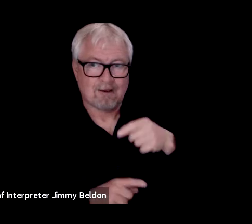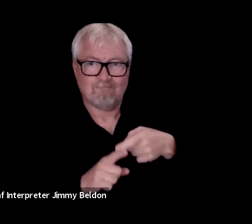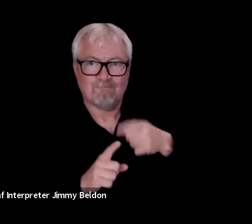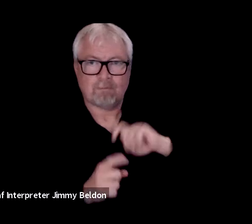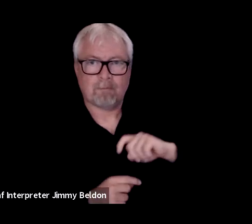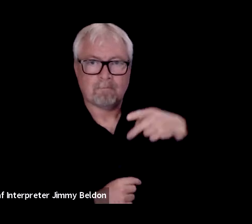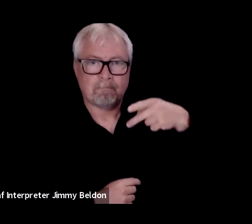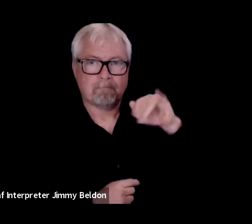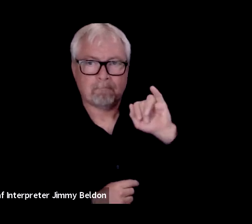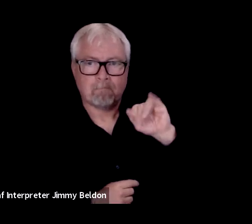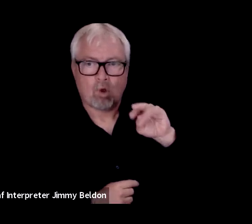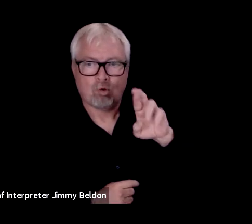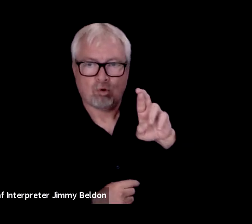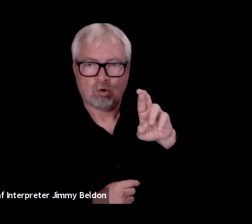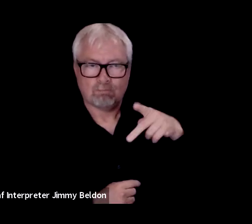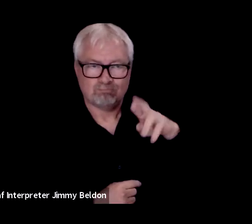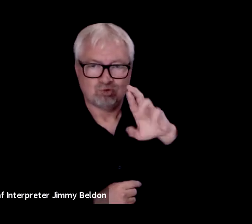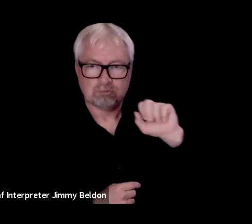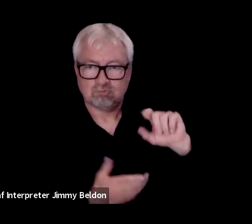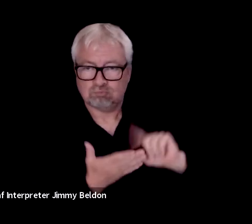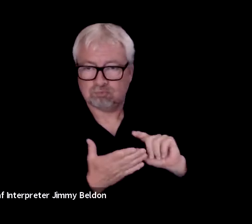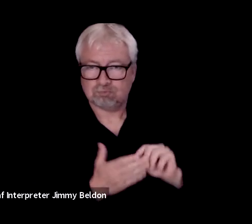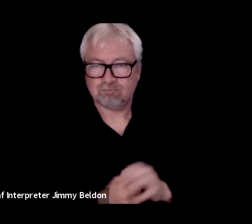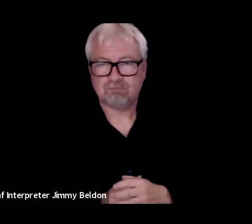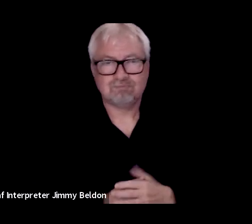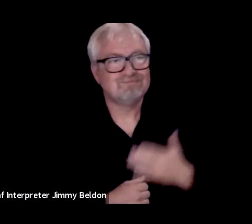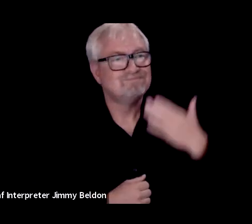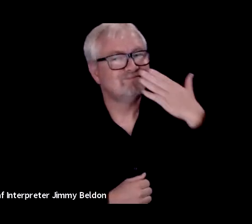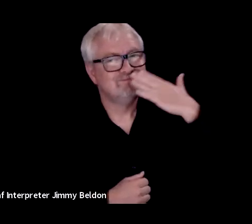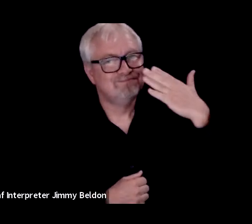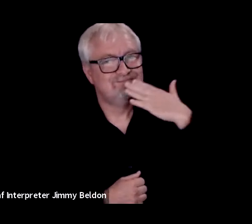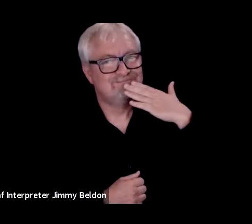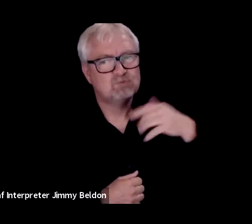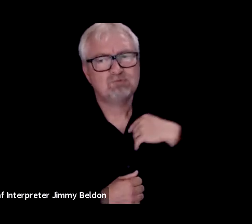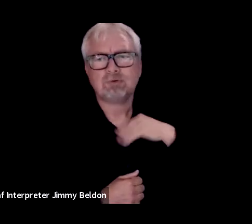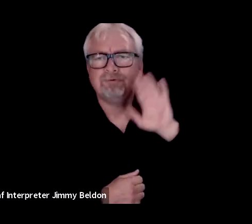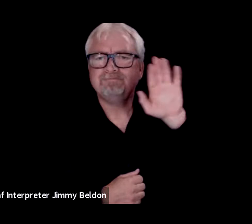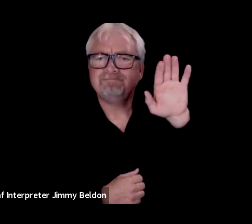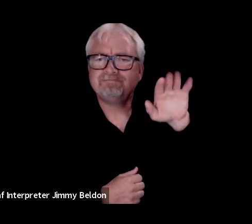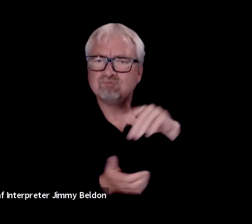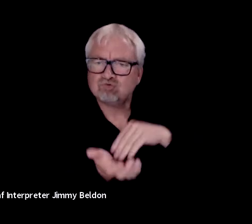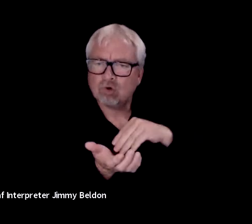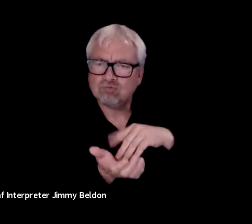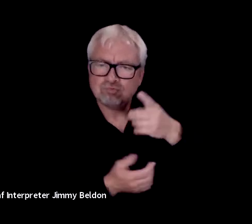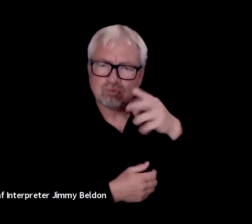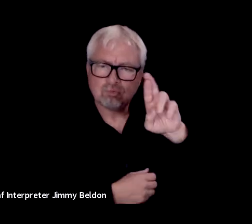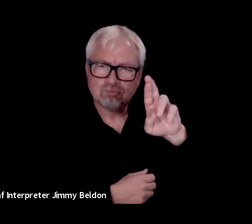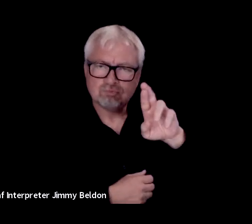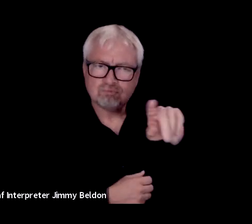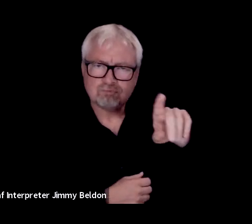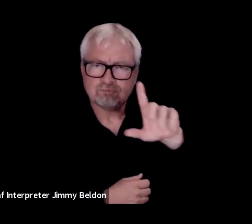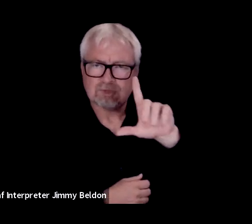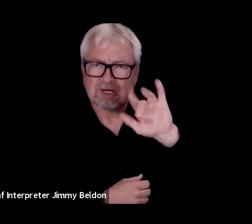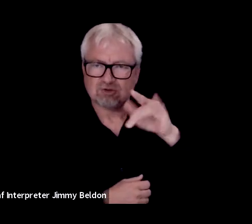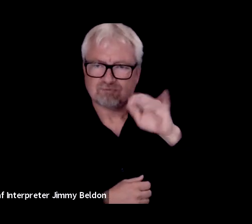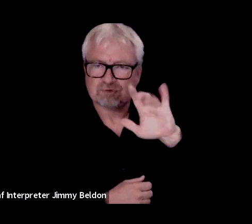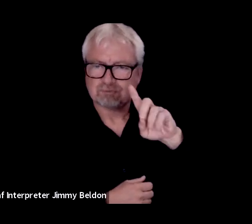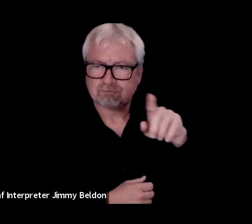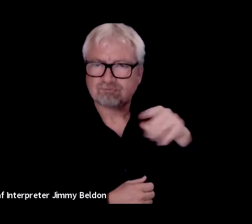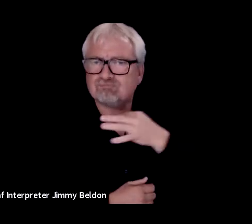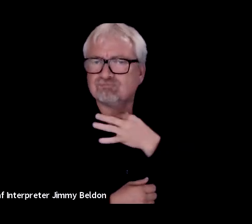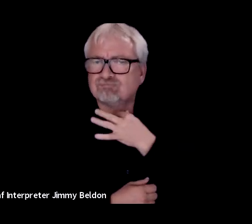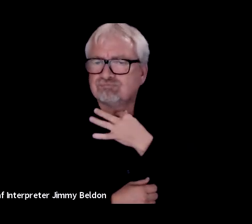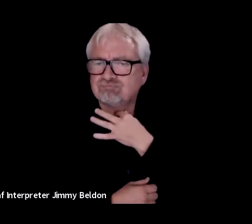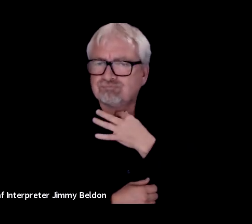thanks. Commissioner Dr. Linfield, I was just wondering if, given sort of the backlogs and data that have been reported as well as the